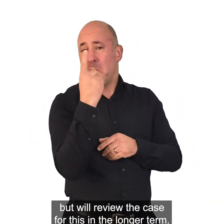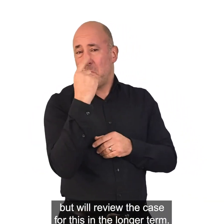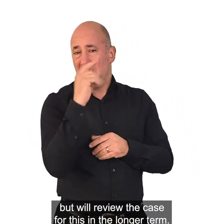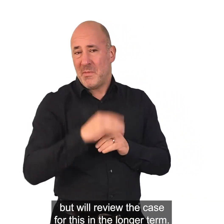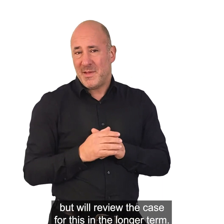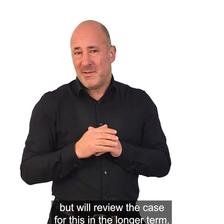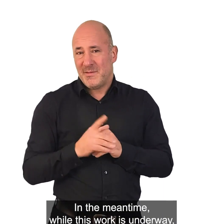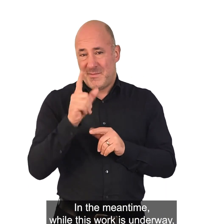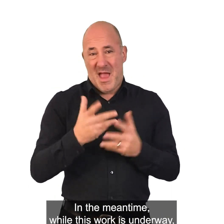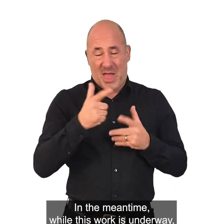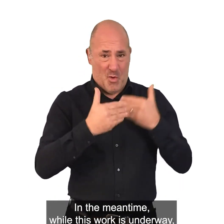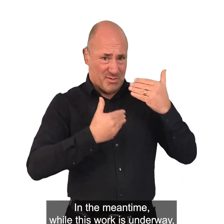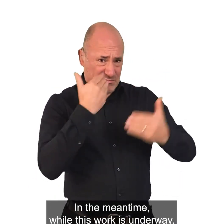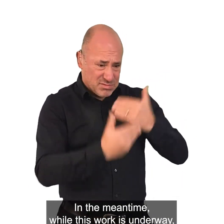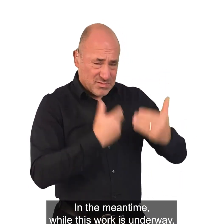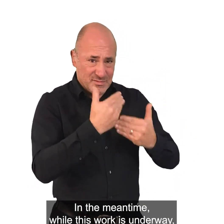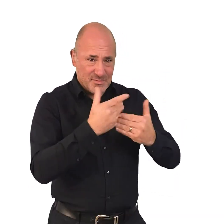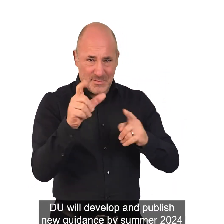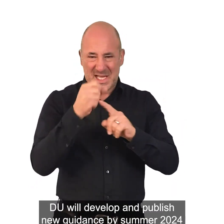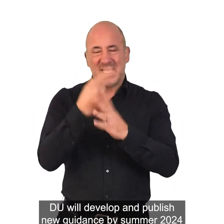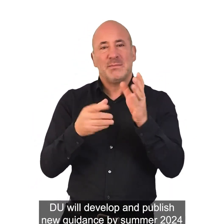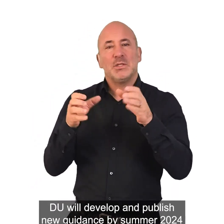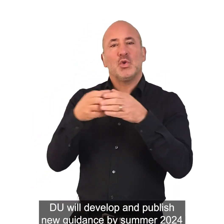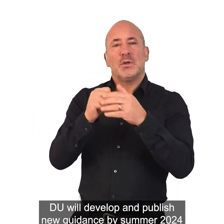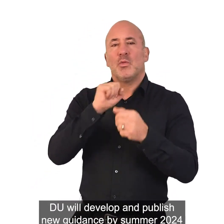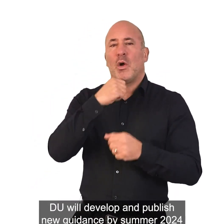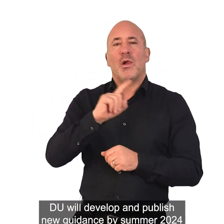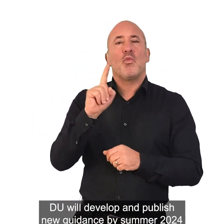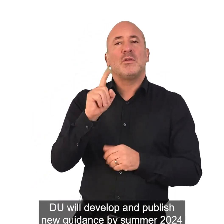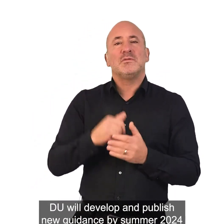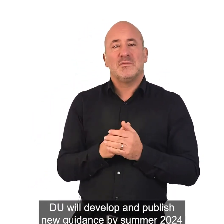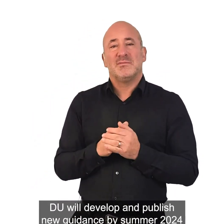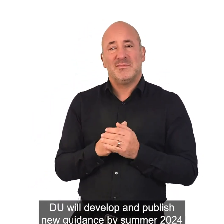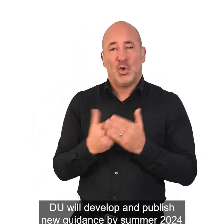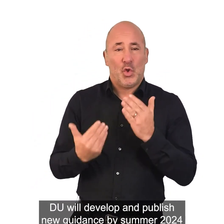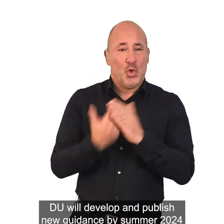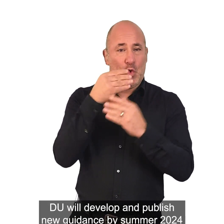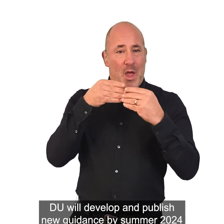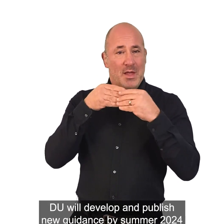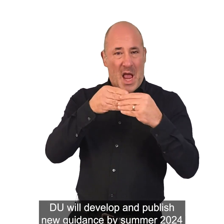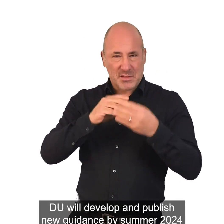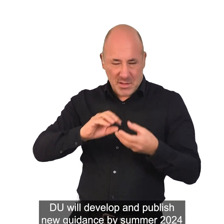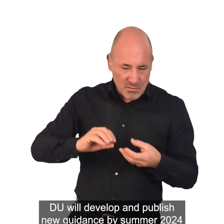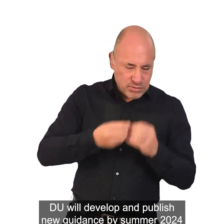term. In the meantime, while this work is underway, DU will develop and publish new guidance by summer